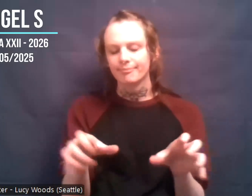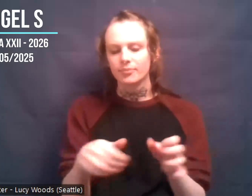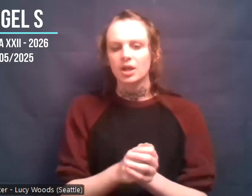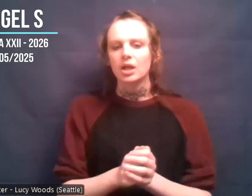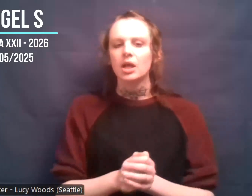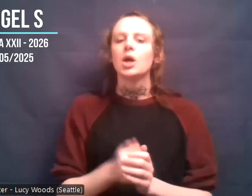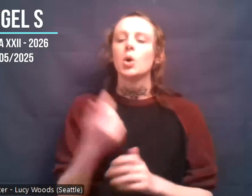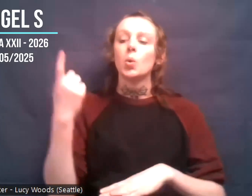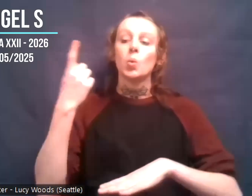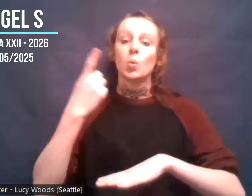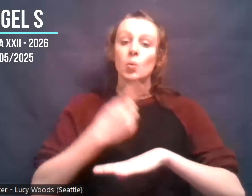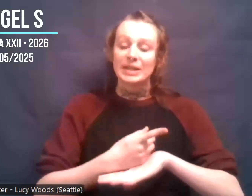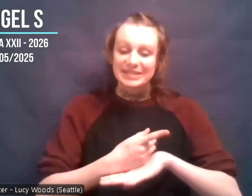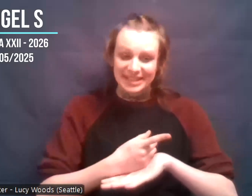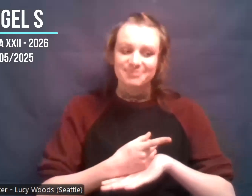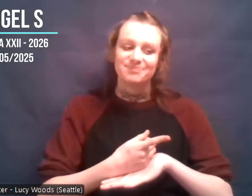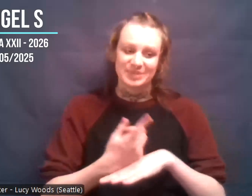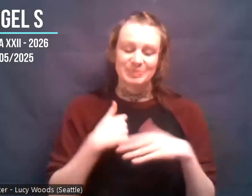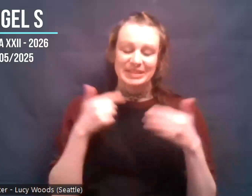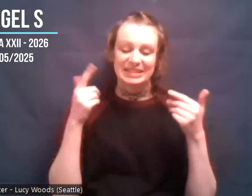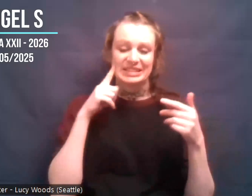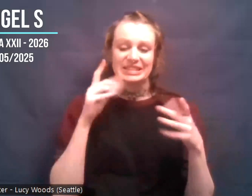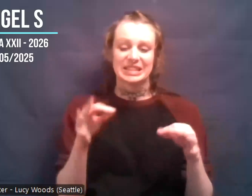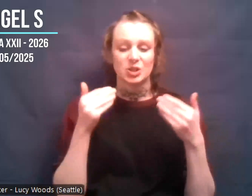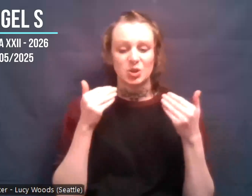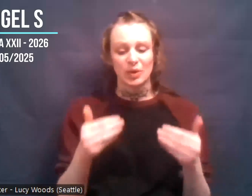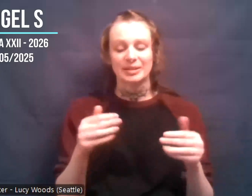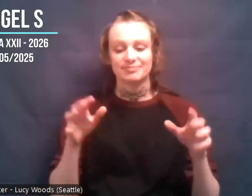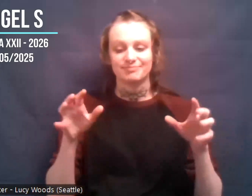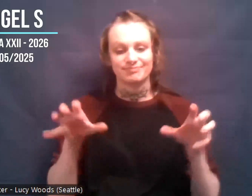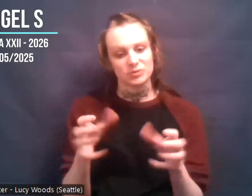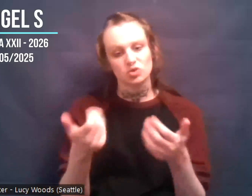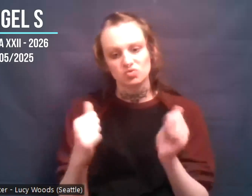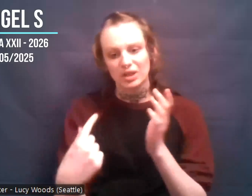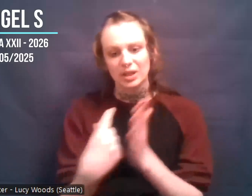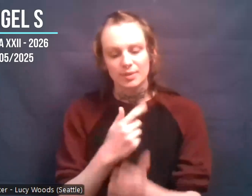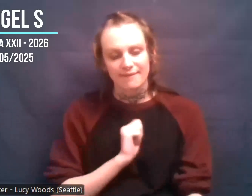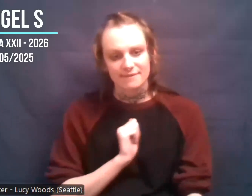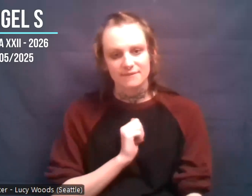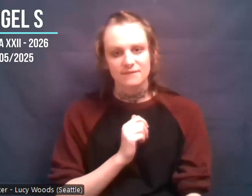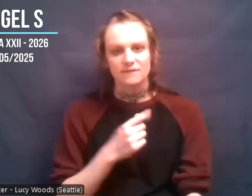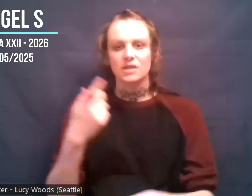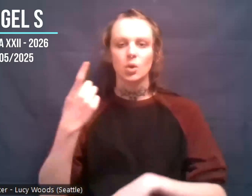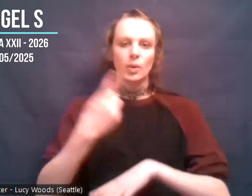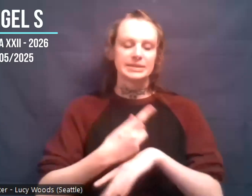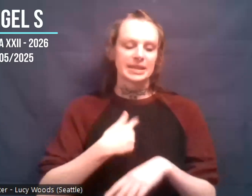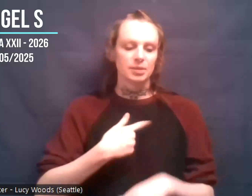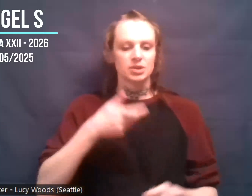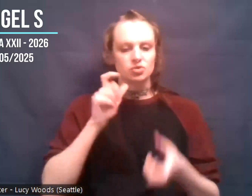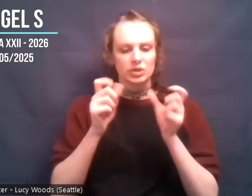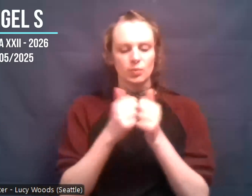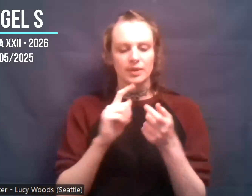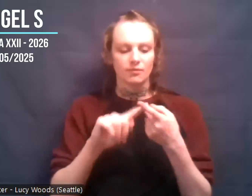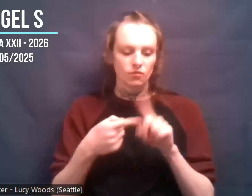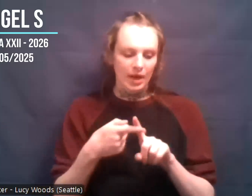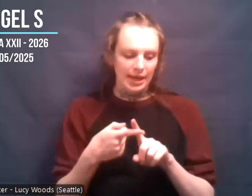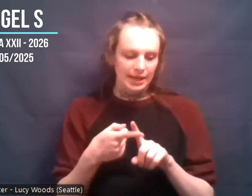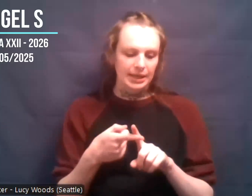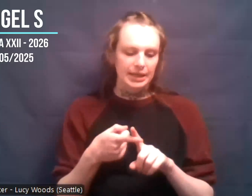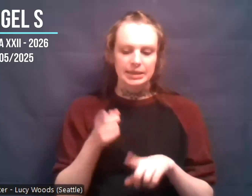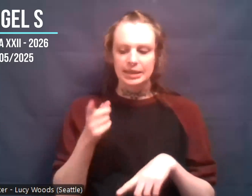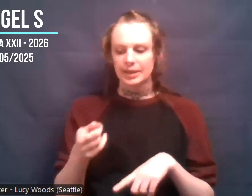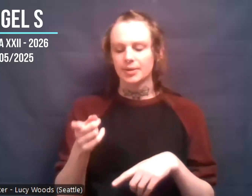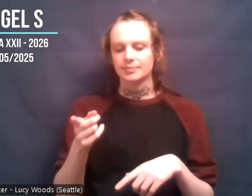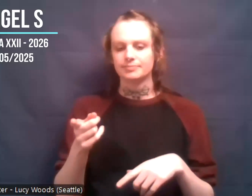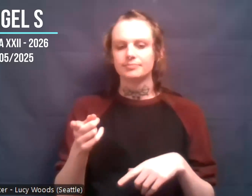anymore. And thankfully, I was drinking with a friend, and he recognized that there was something off with me, and he followed me home that night. And thank God he